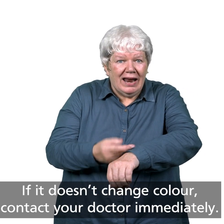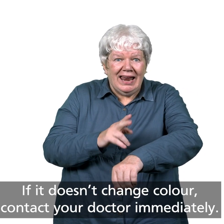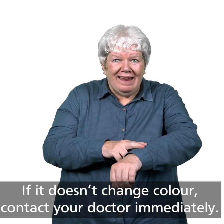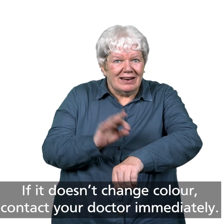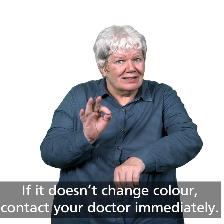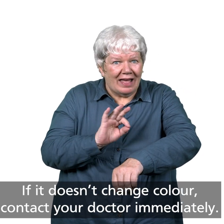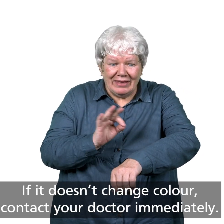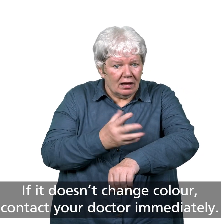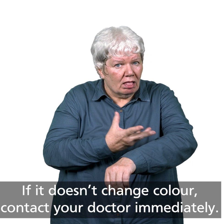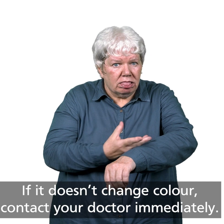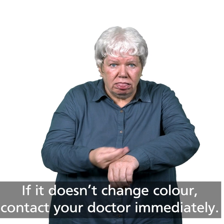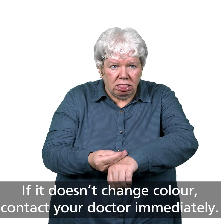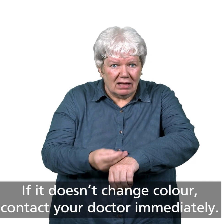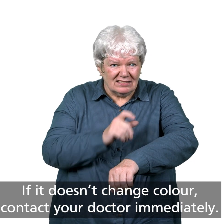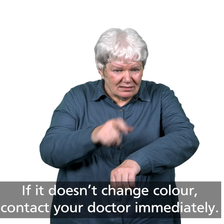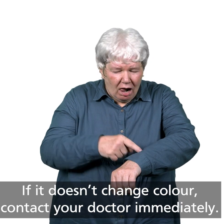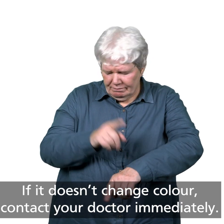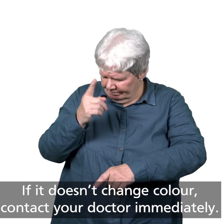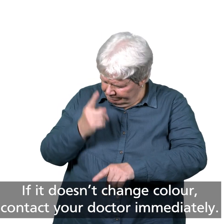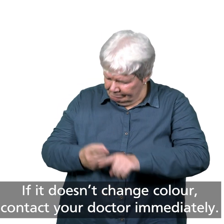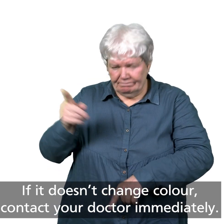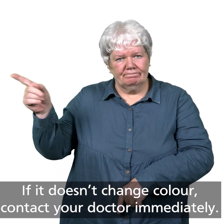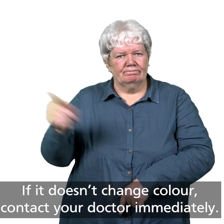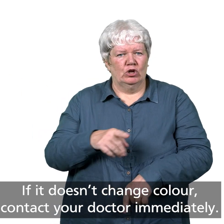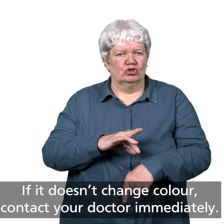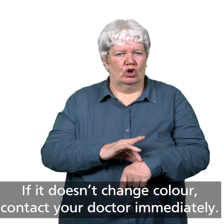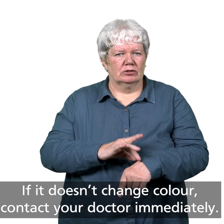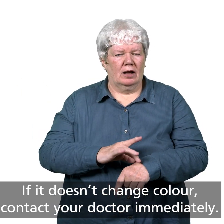If it doesn't change colour, contact your doctor immediately.